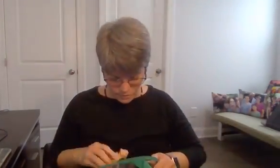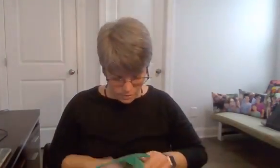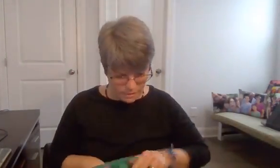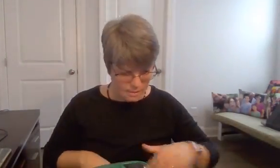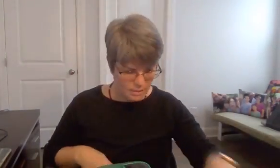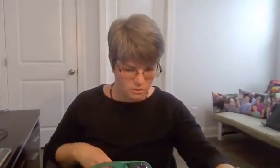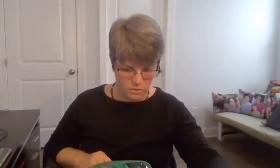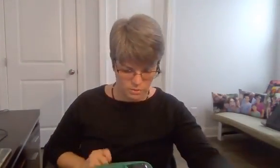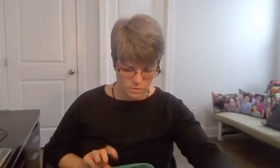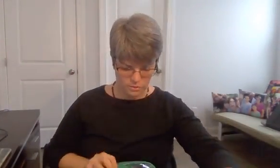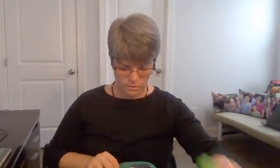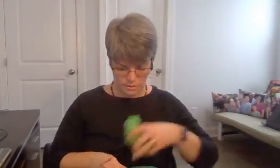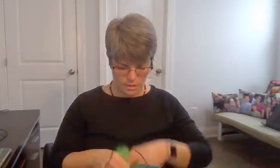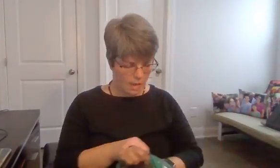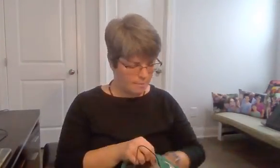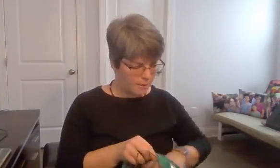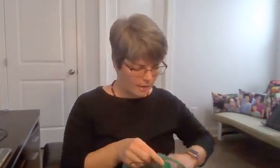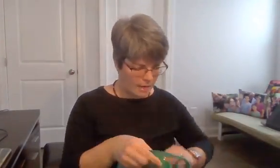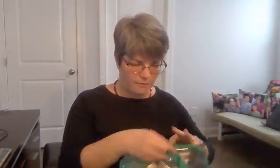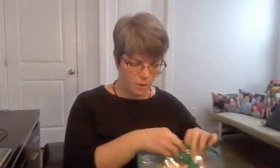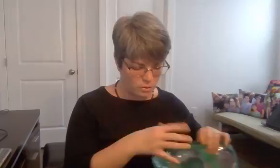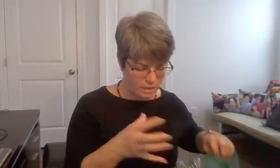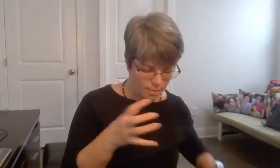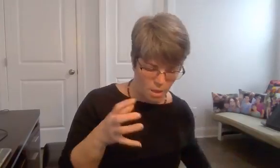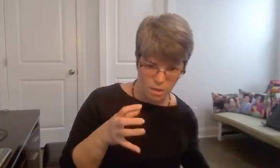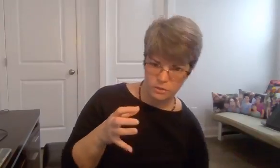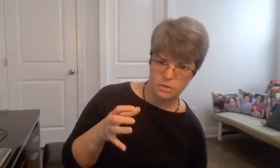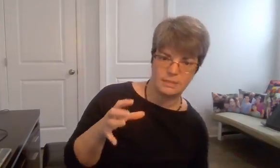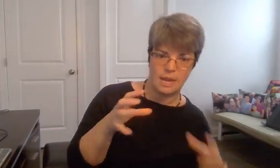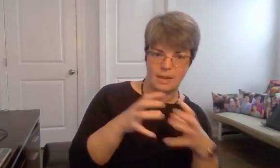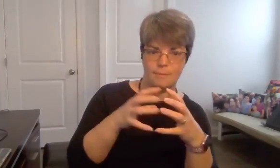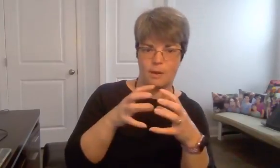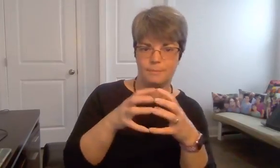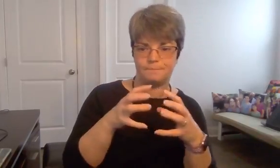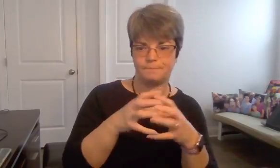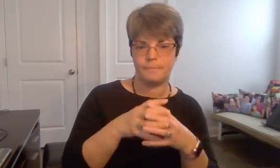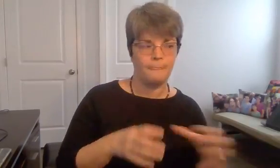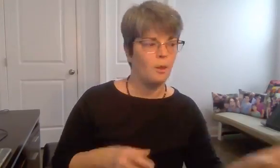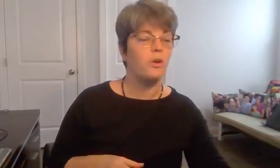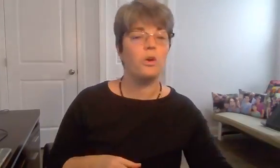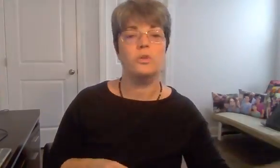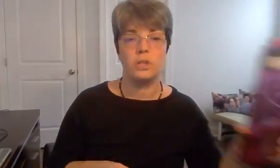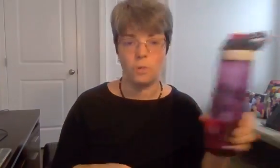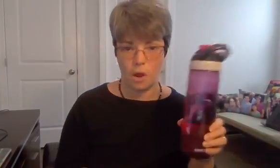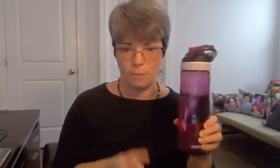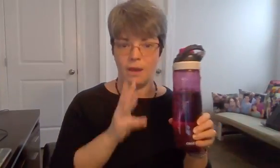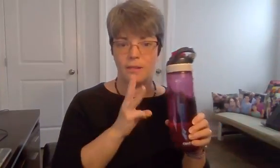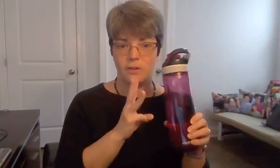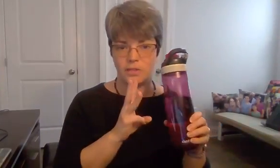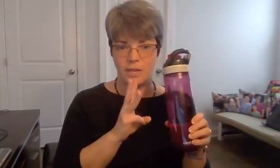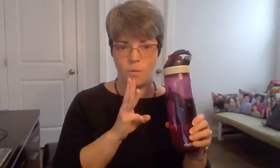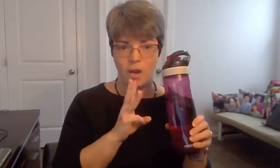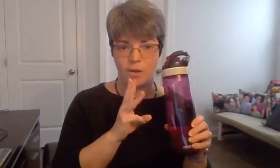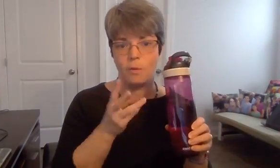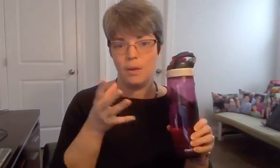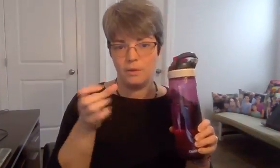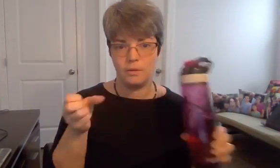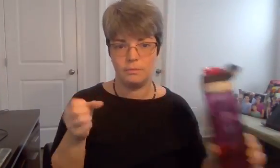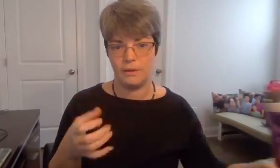are good ways to introduce those. Or again, if you're holding a ball, you're just signing ball. Or you're holding your water bottle and you're signing water or milk, whatever